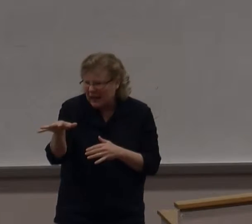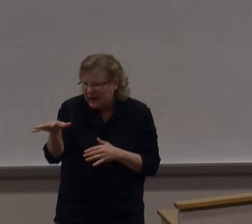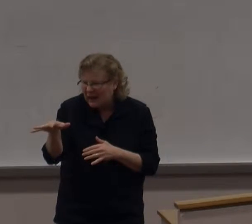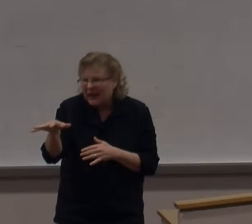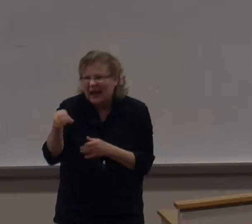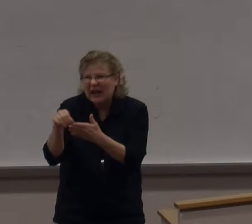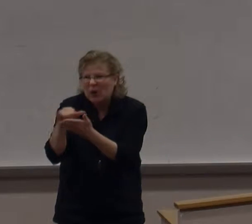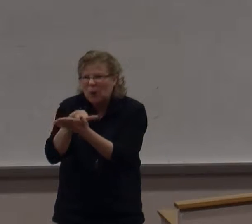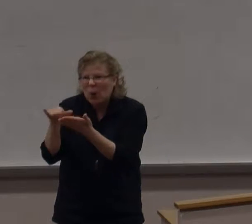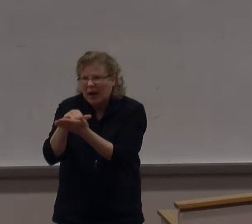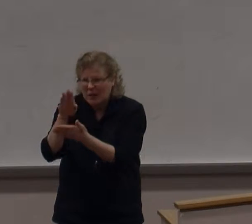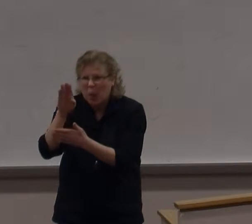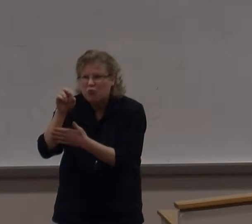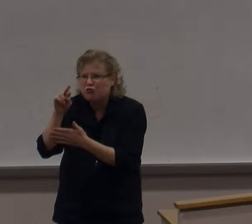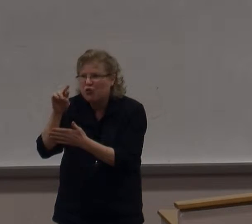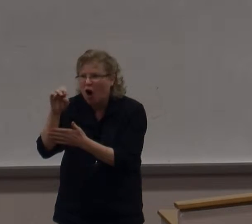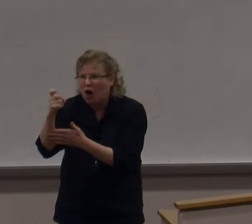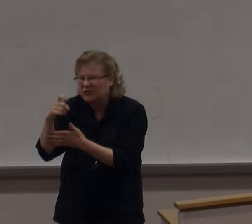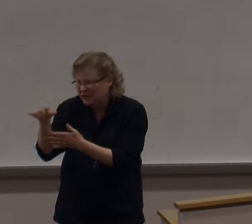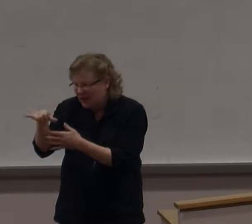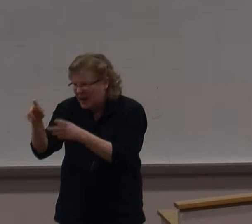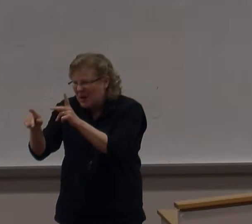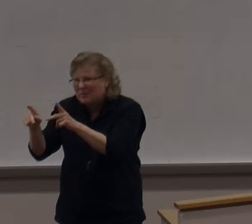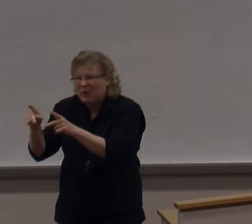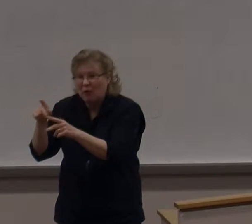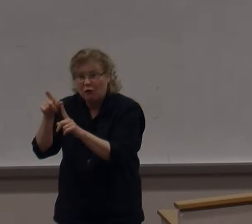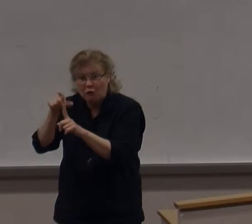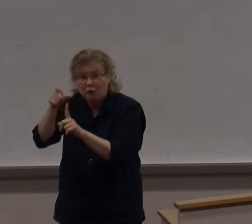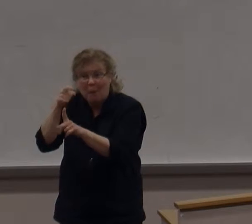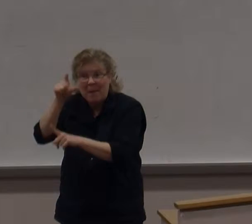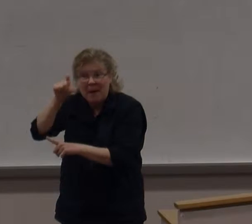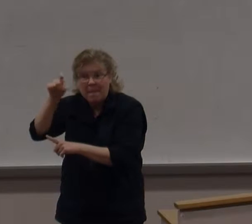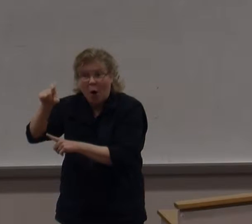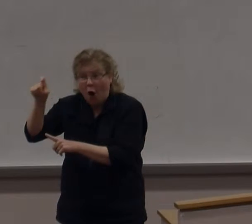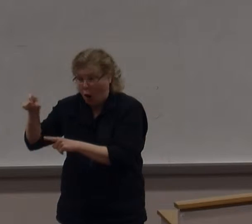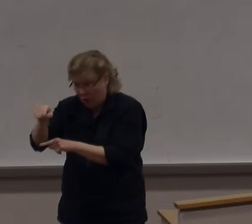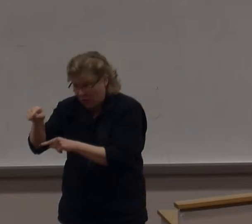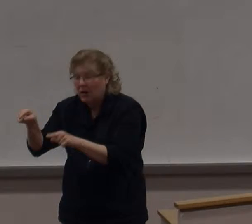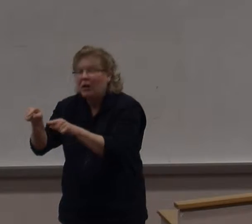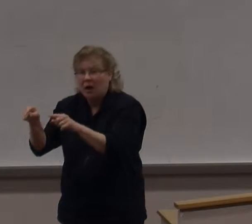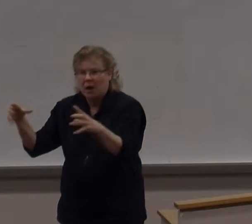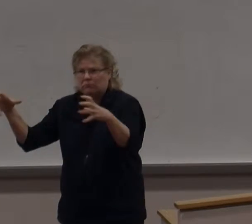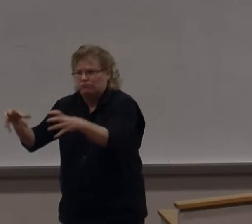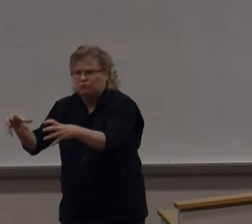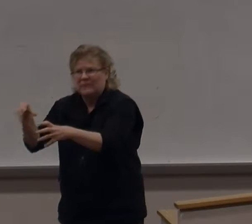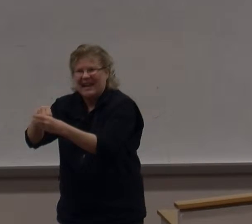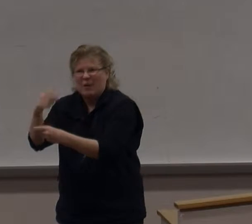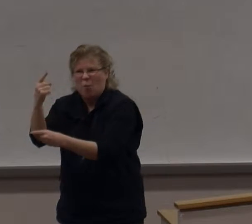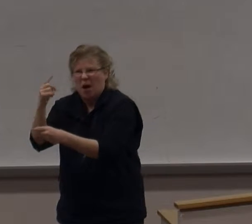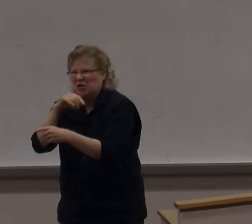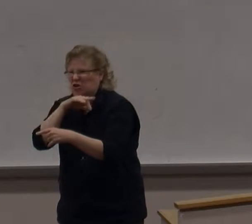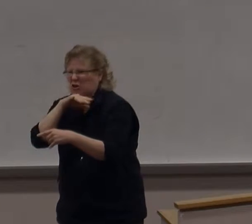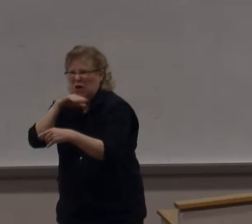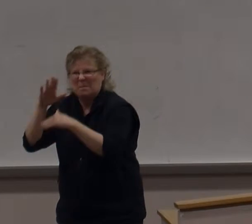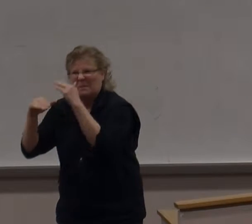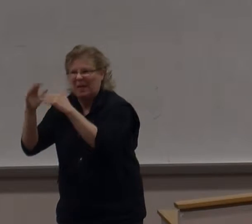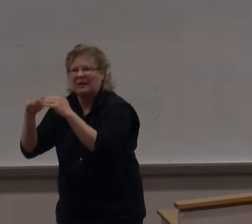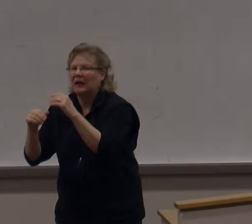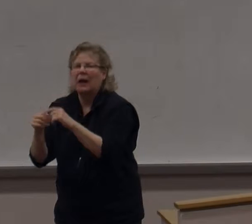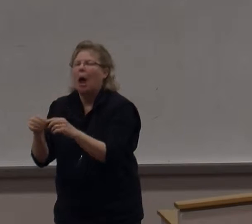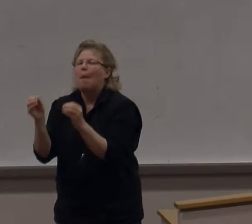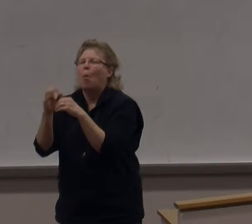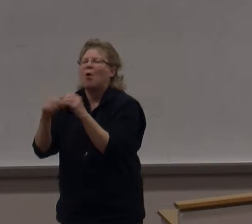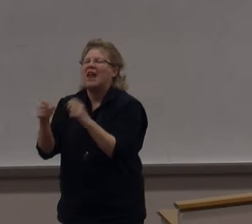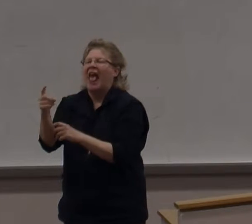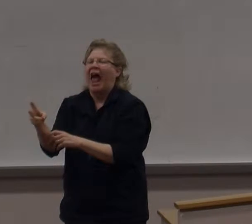building in the Bronx had made a secondary migration someplace else in the United States. When I